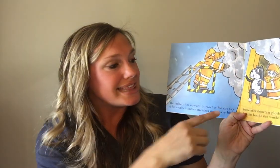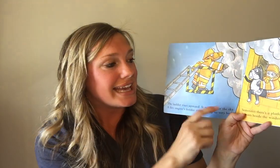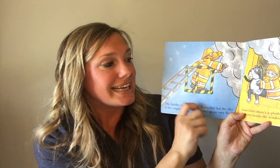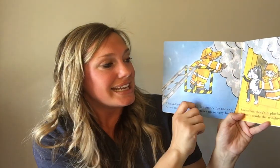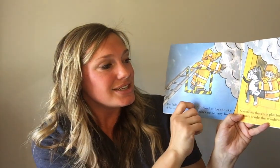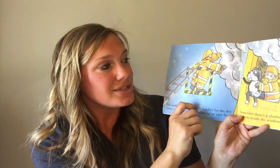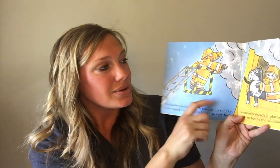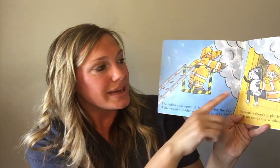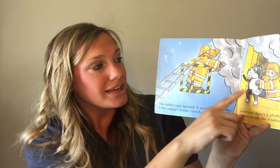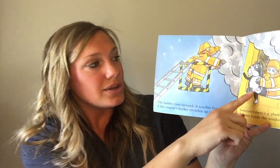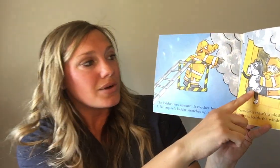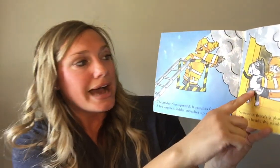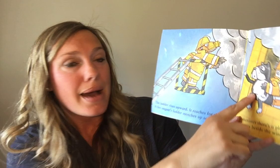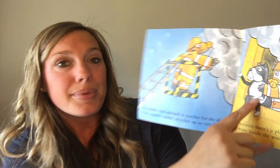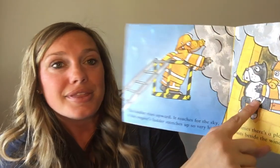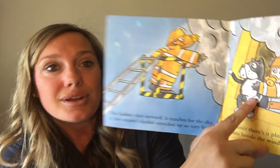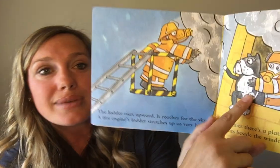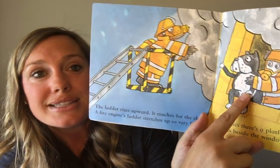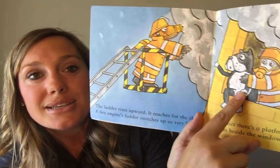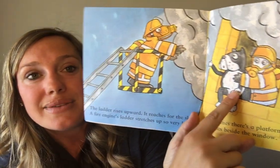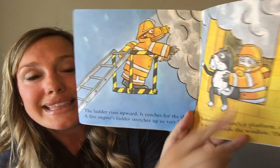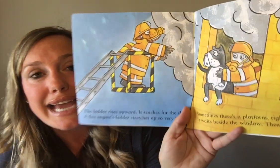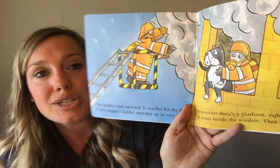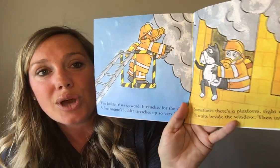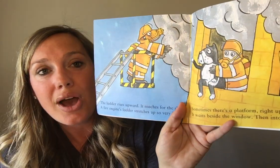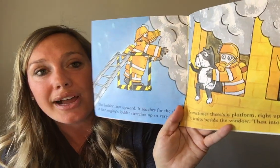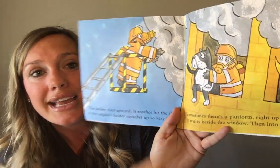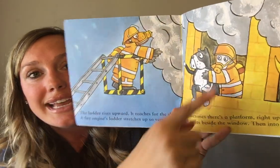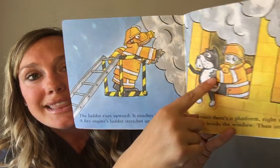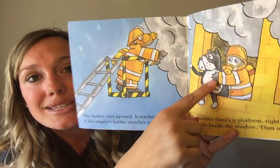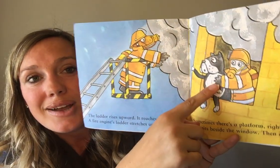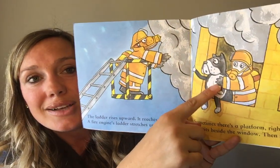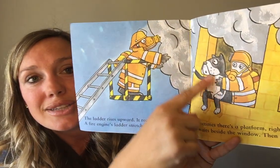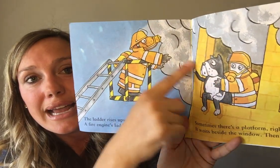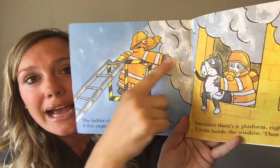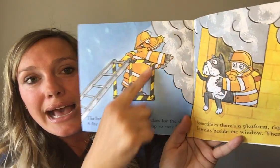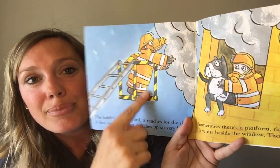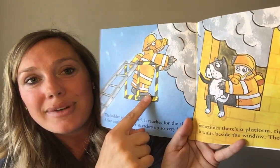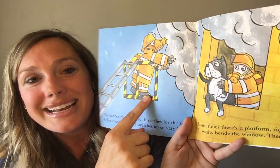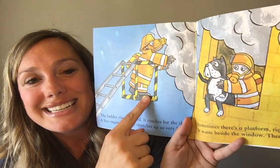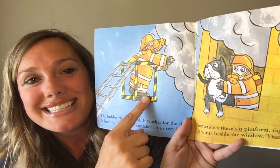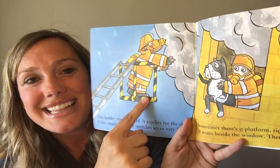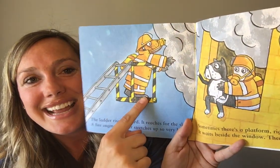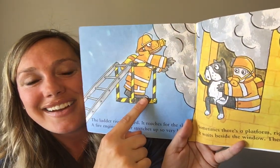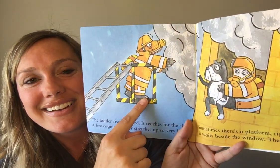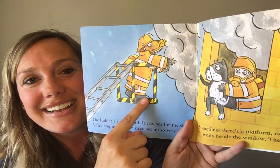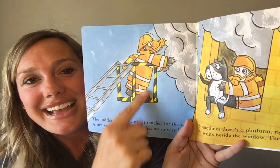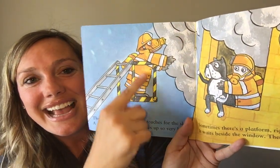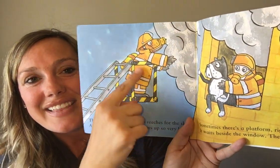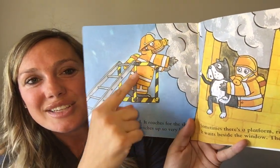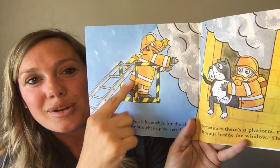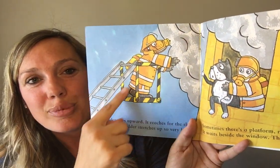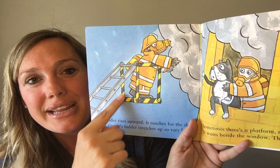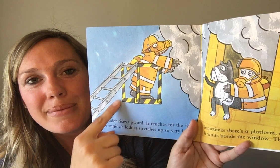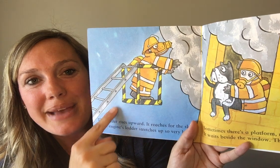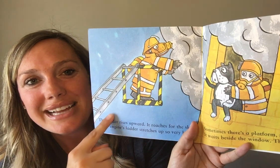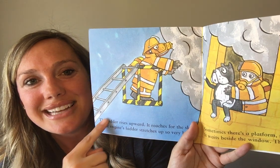then into it you hop. They're rescuing that dog. The dog's gonna hop right into there and it's gonna bring him back down